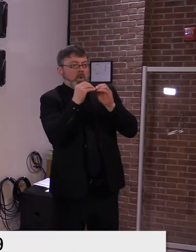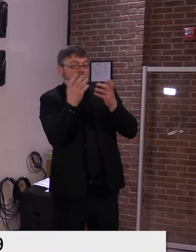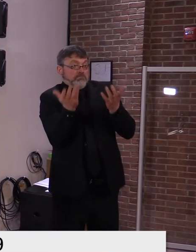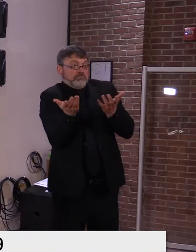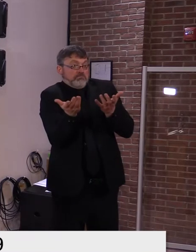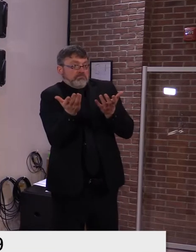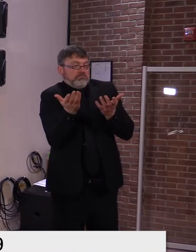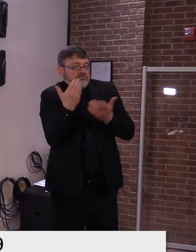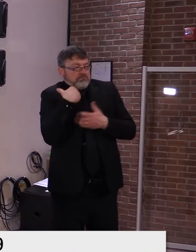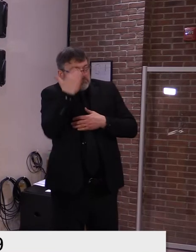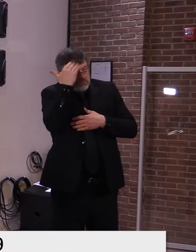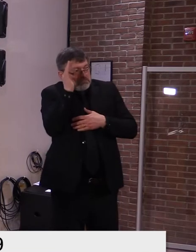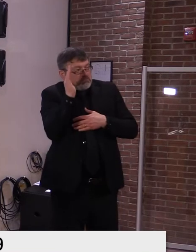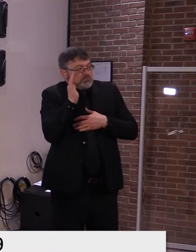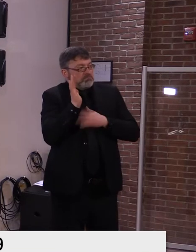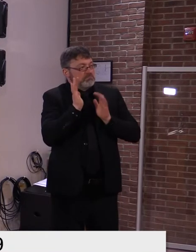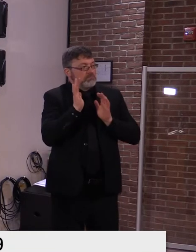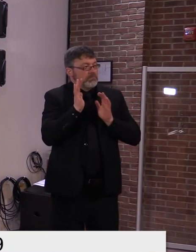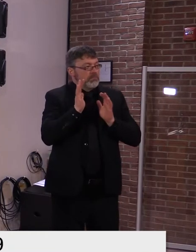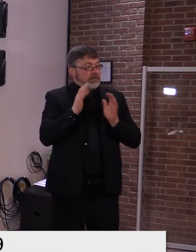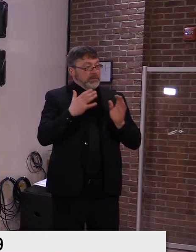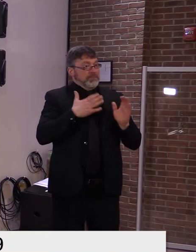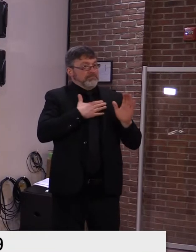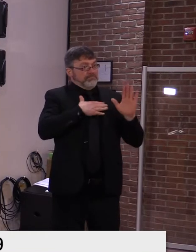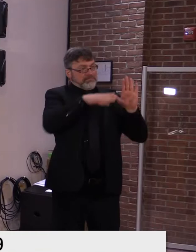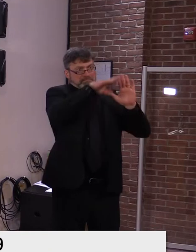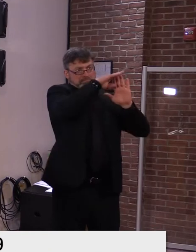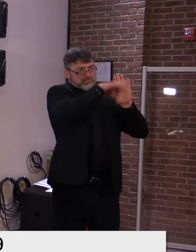office, I would say, in the next few days.